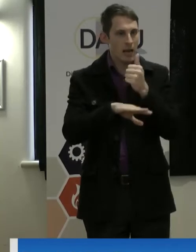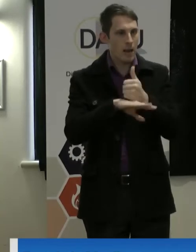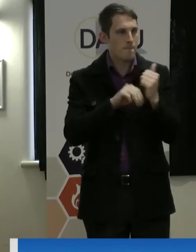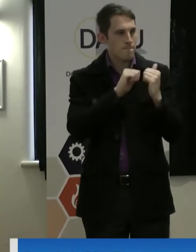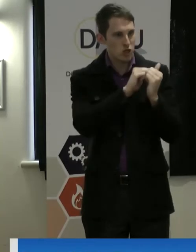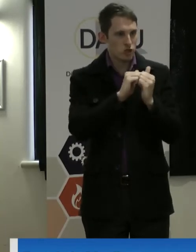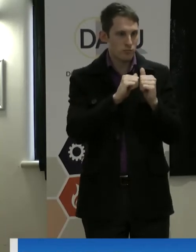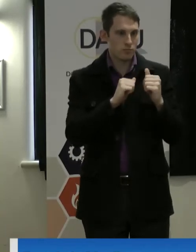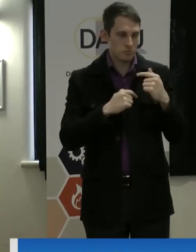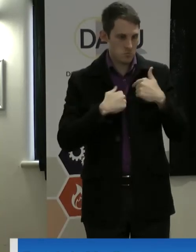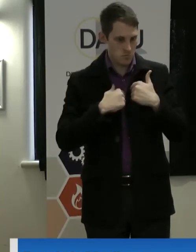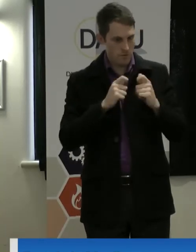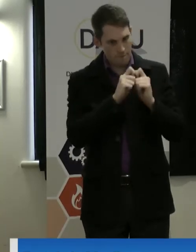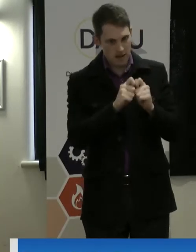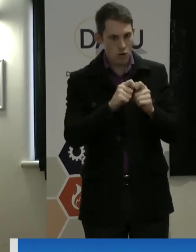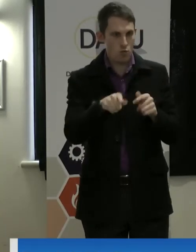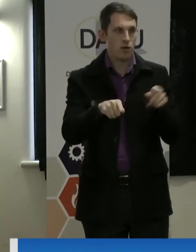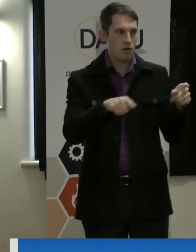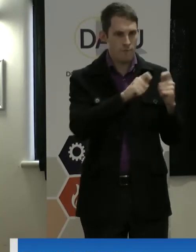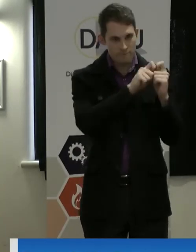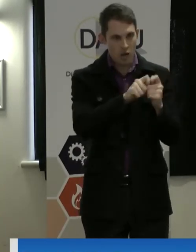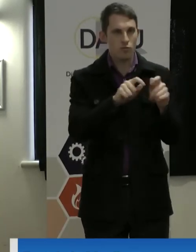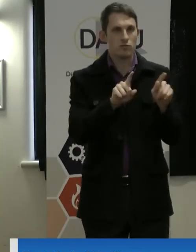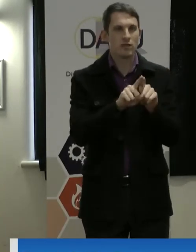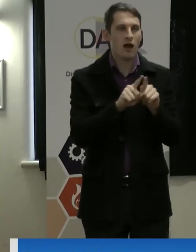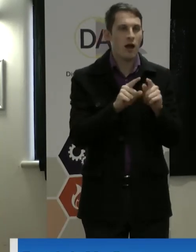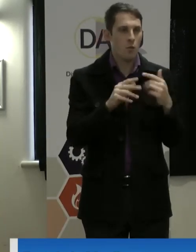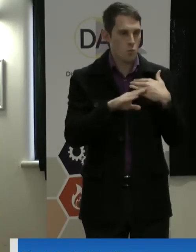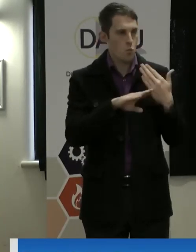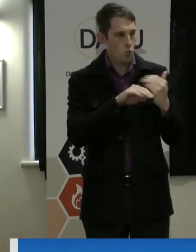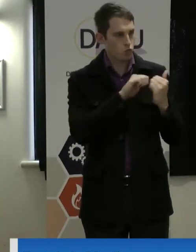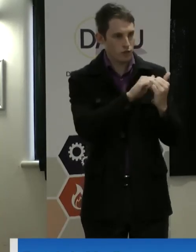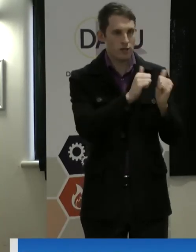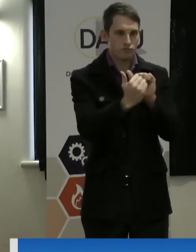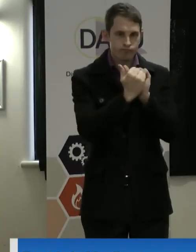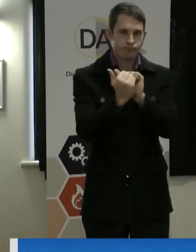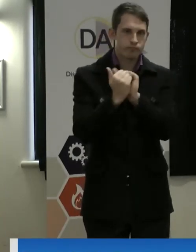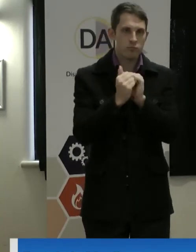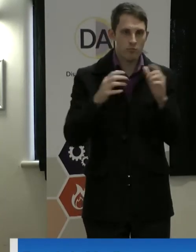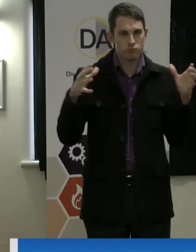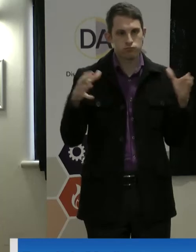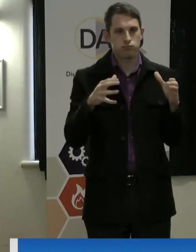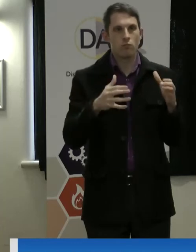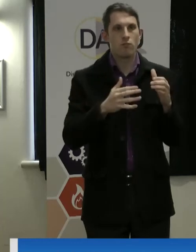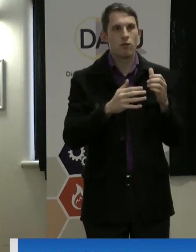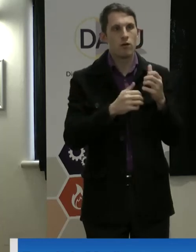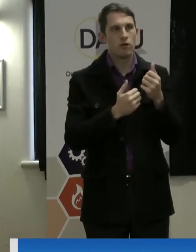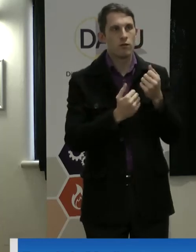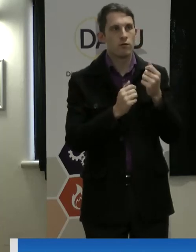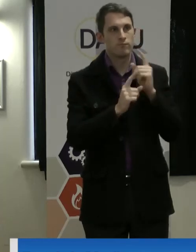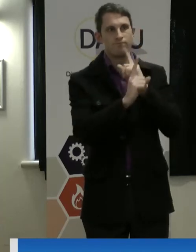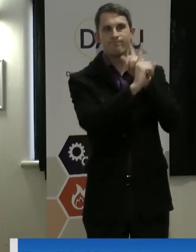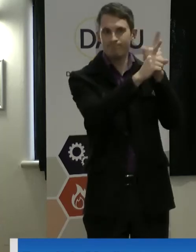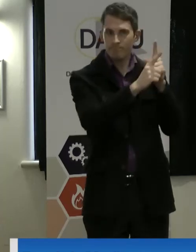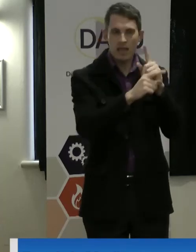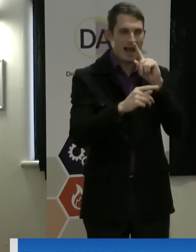the same values as yourselves and want to do that work together. Cannot do this stuff alone. So